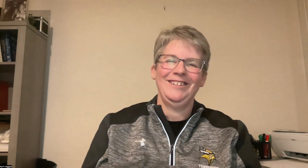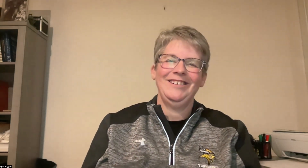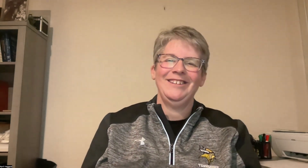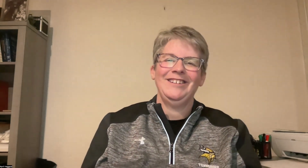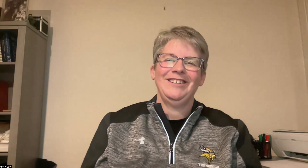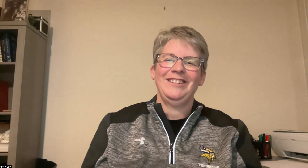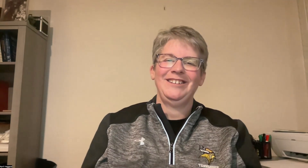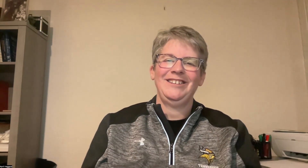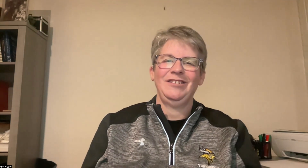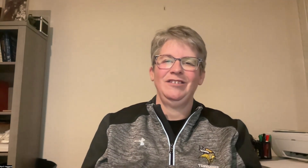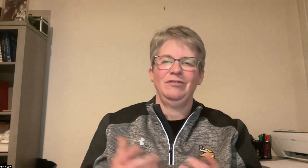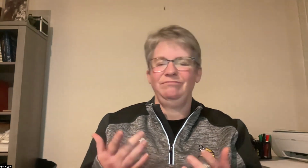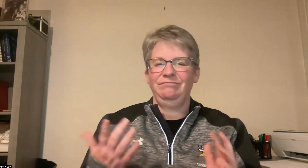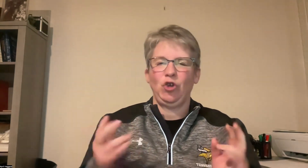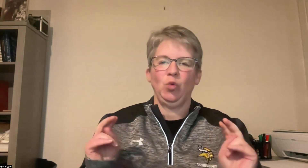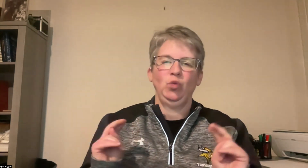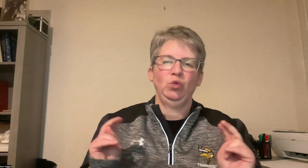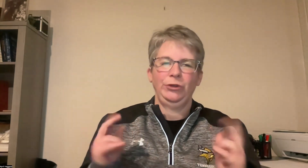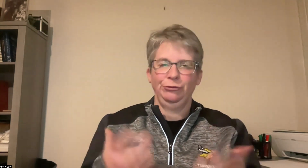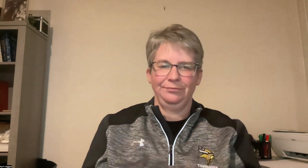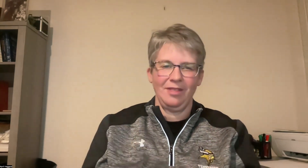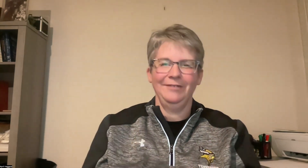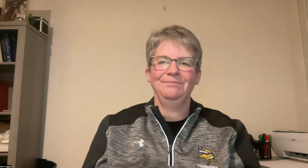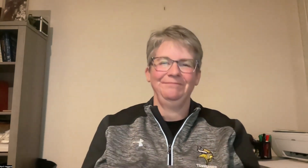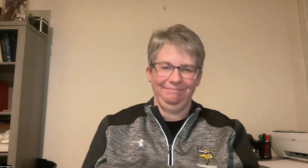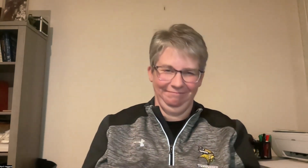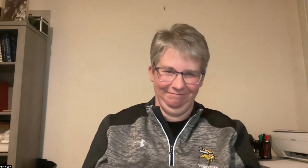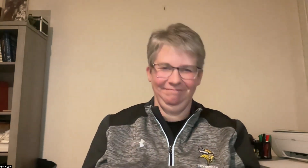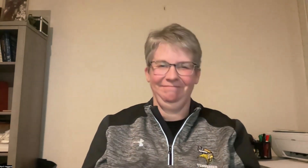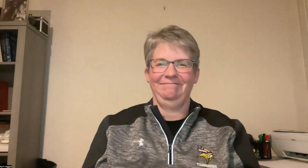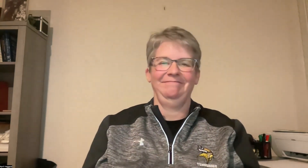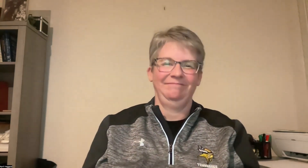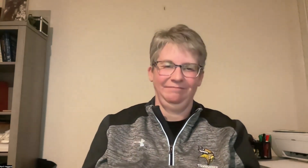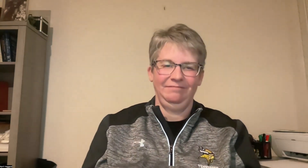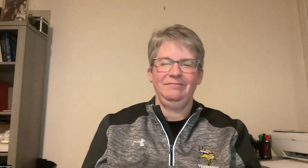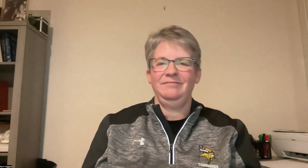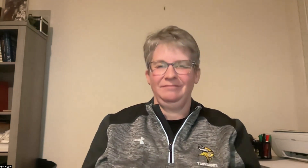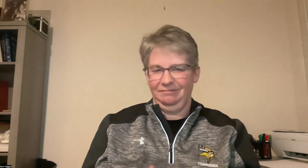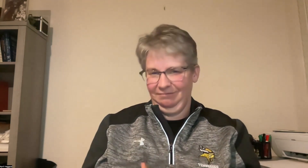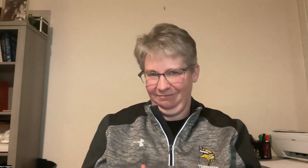new, then maybe we want like a new domain altogether.